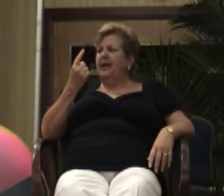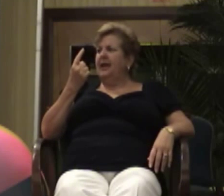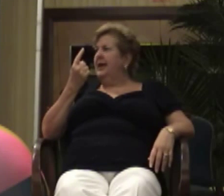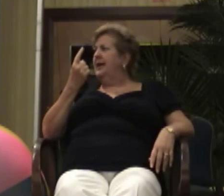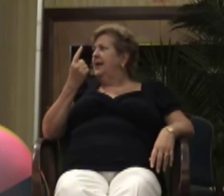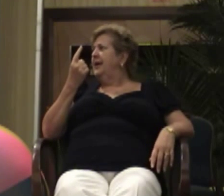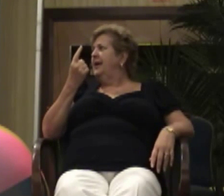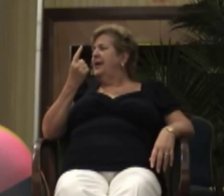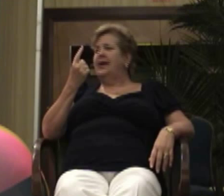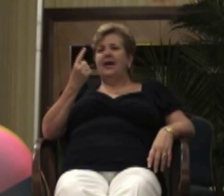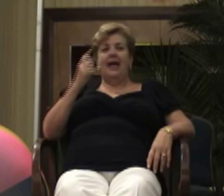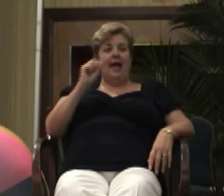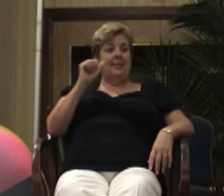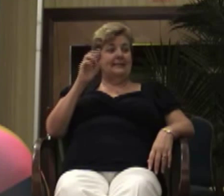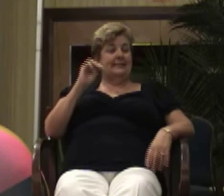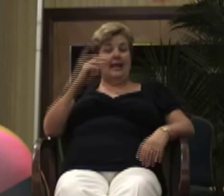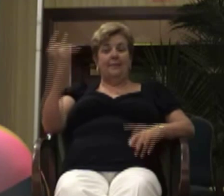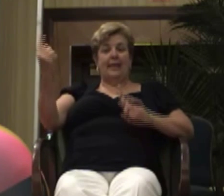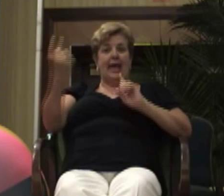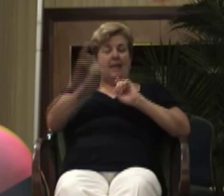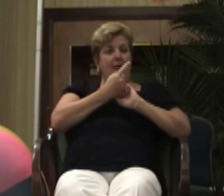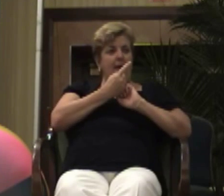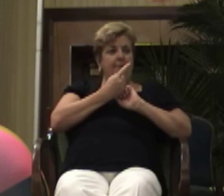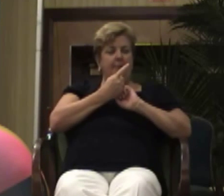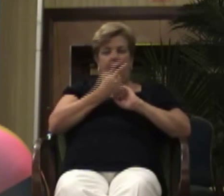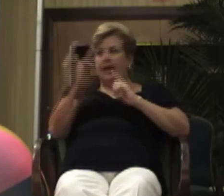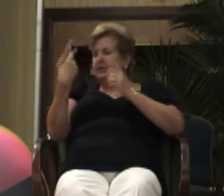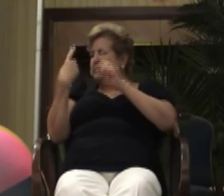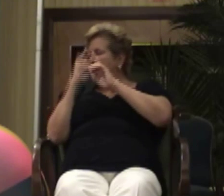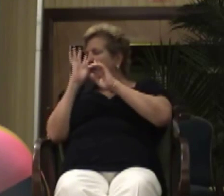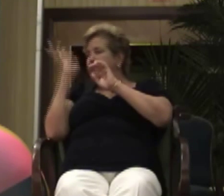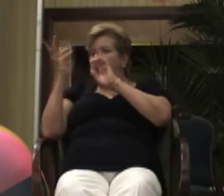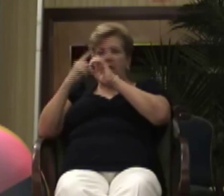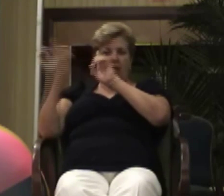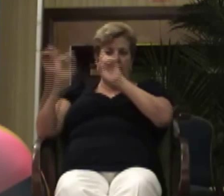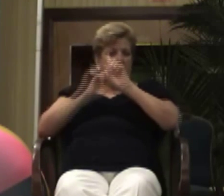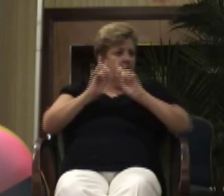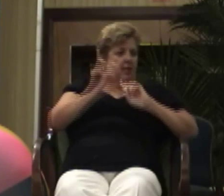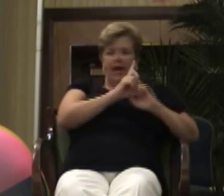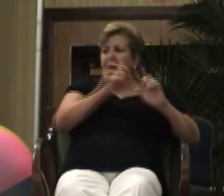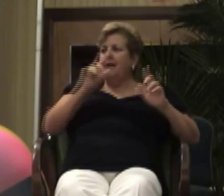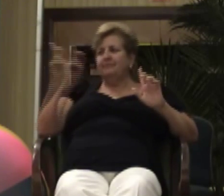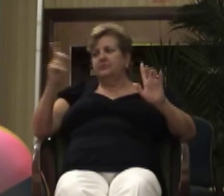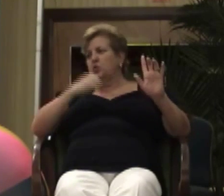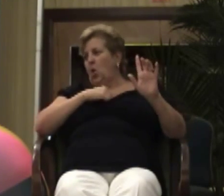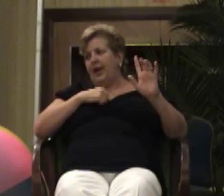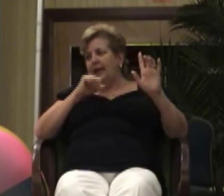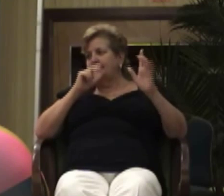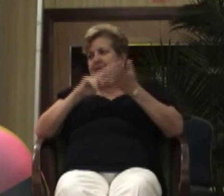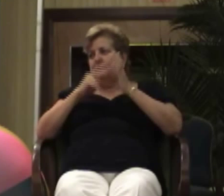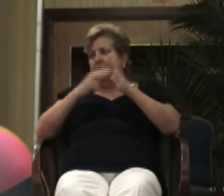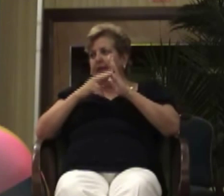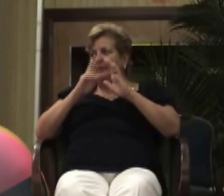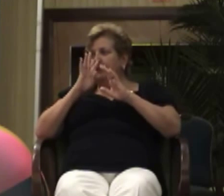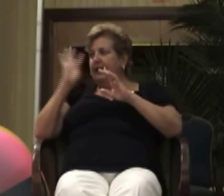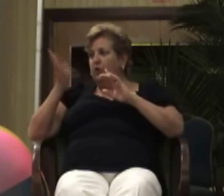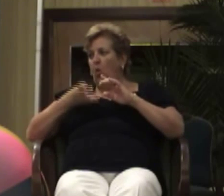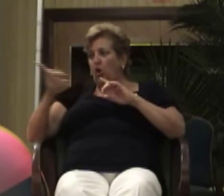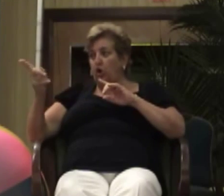And Sam came up, and I've been looking for Sam, and I just jumped up. Otto, I'm sorry. I didn't mean to, you know, just totally ignore you, but I just